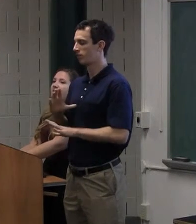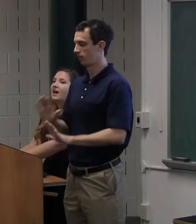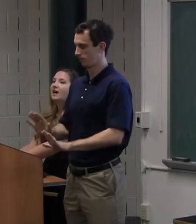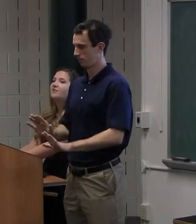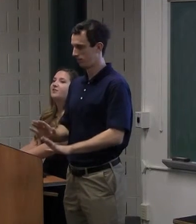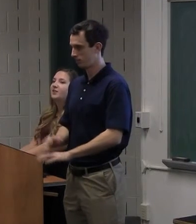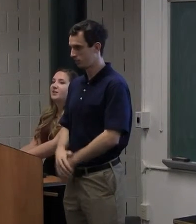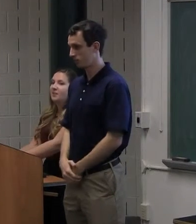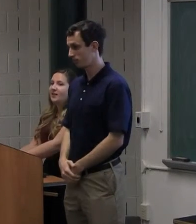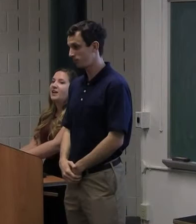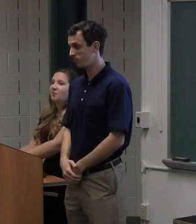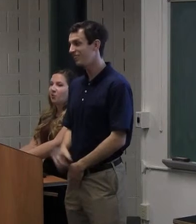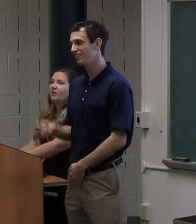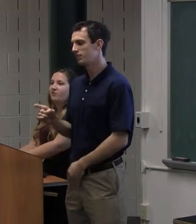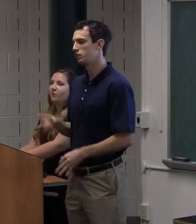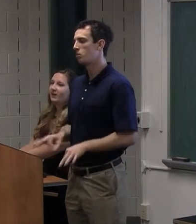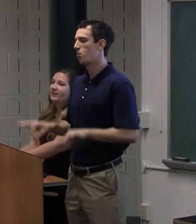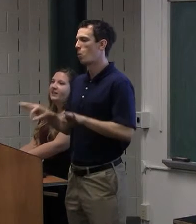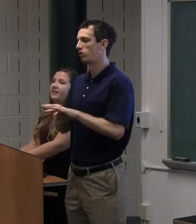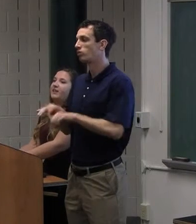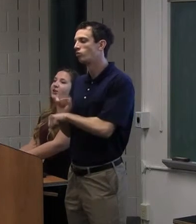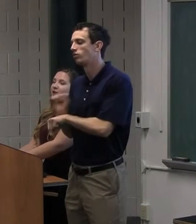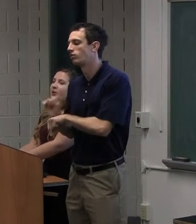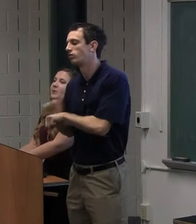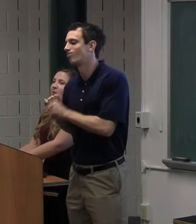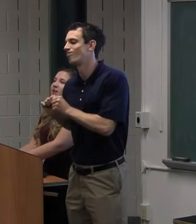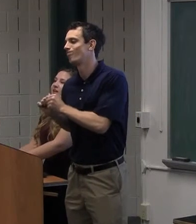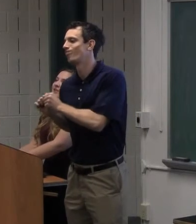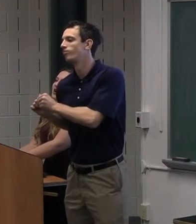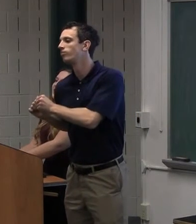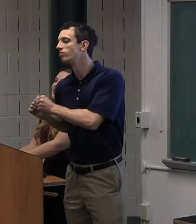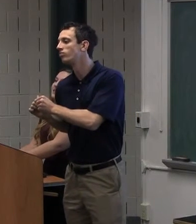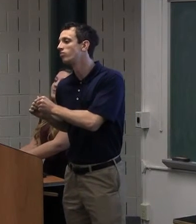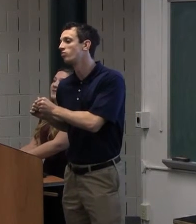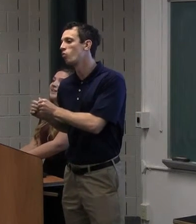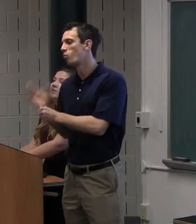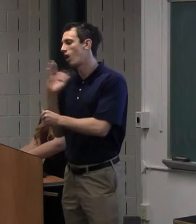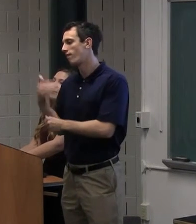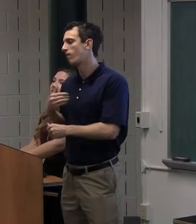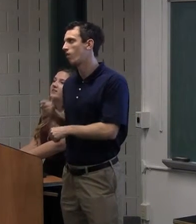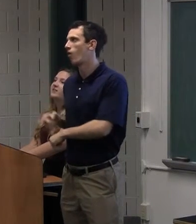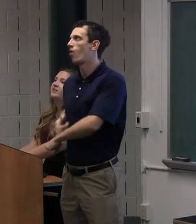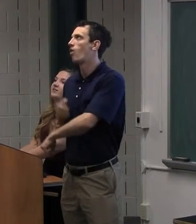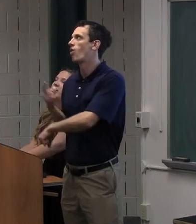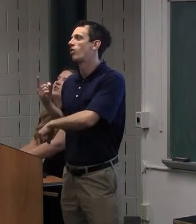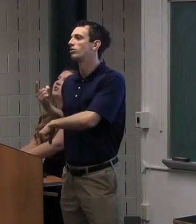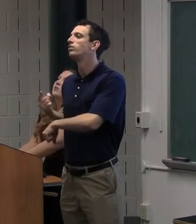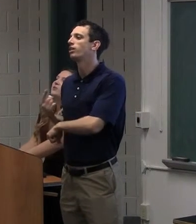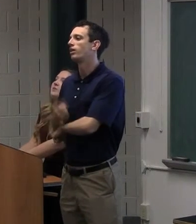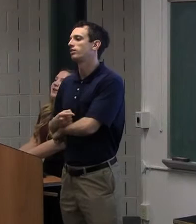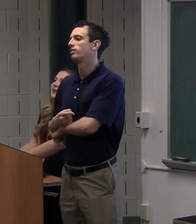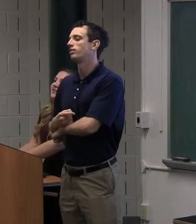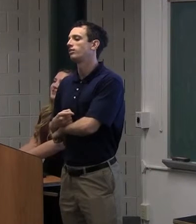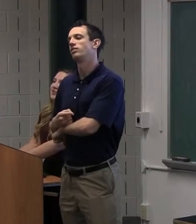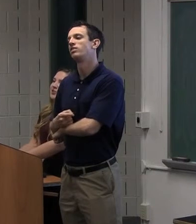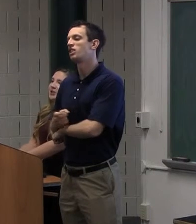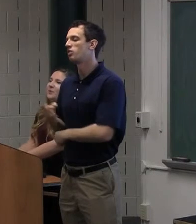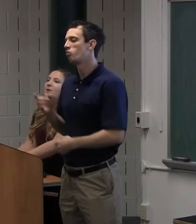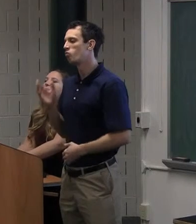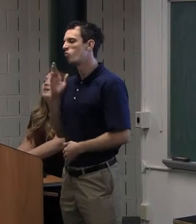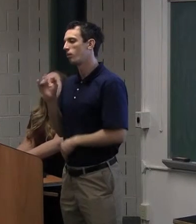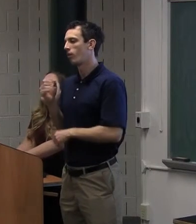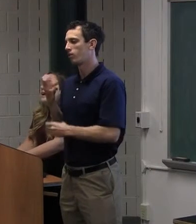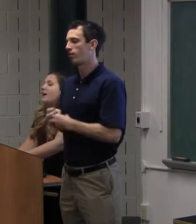You just have to commit and work through it. You're going to be putting in long days, but that's okay because it's supposed to be hard. It's